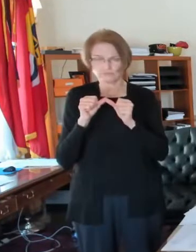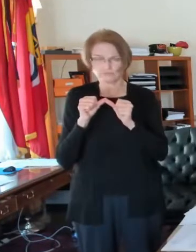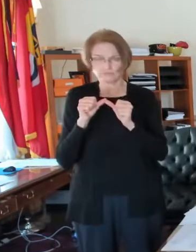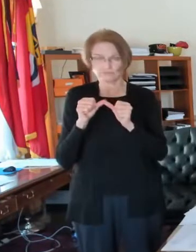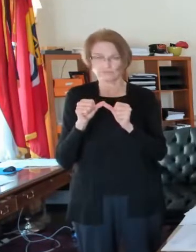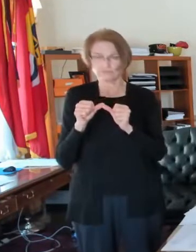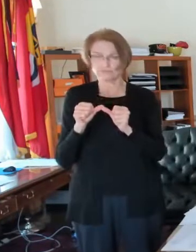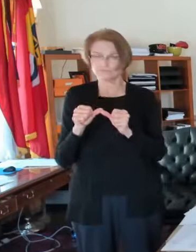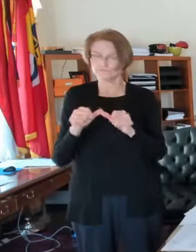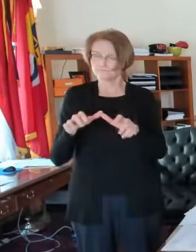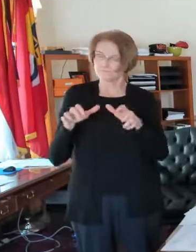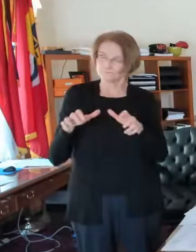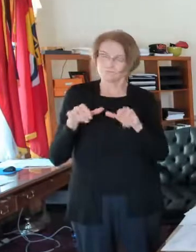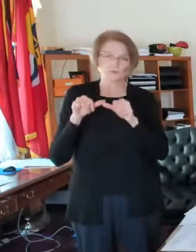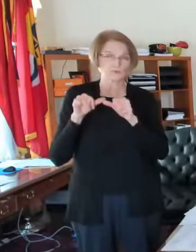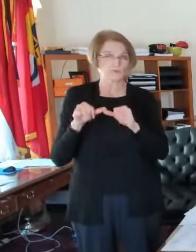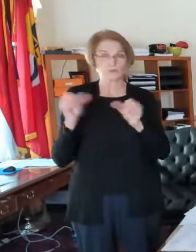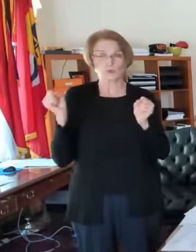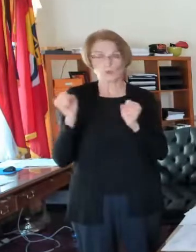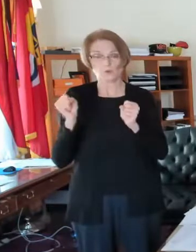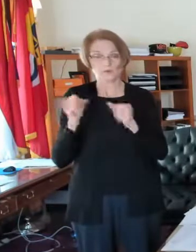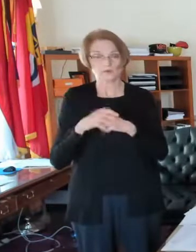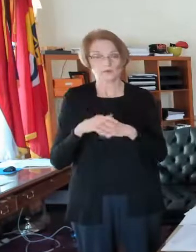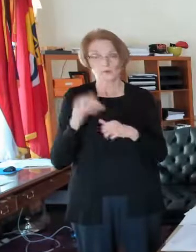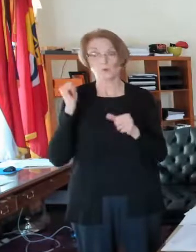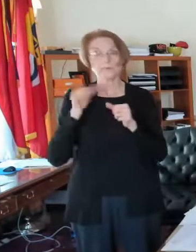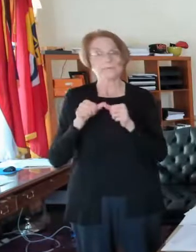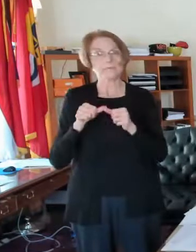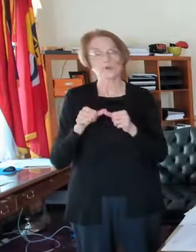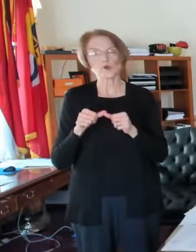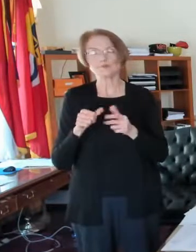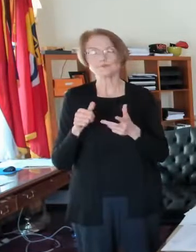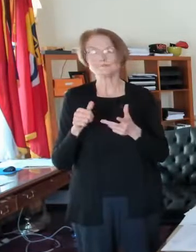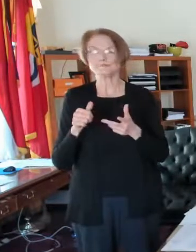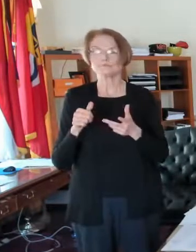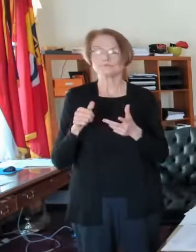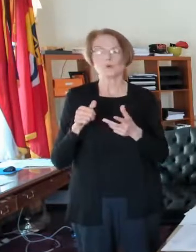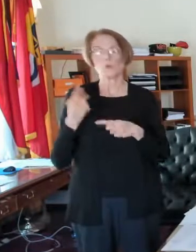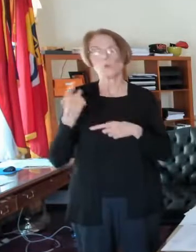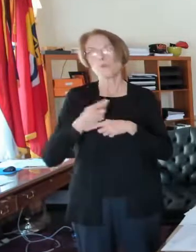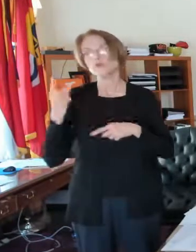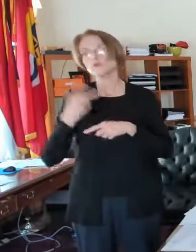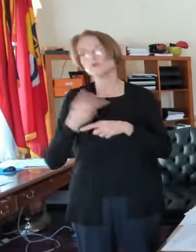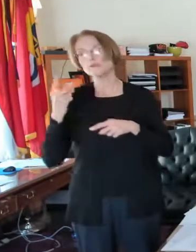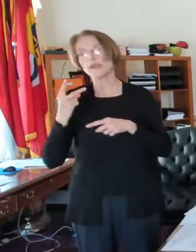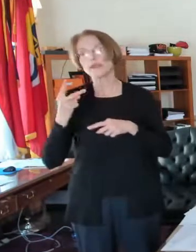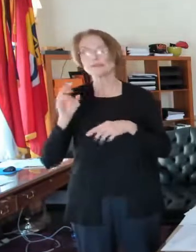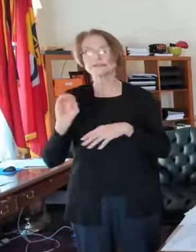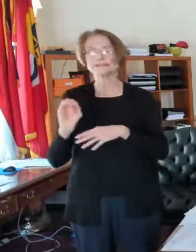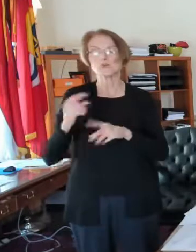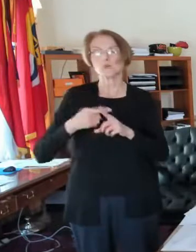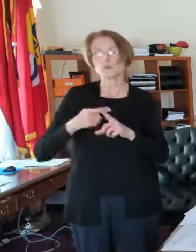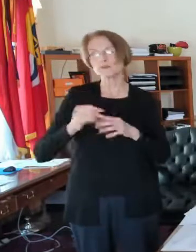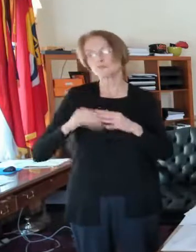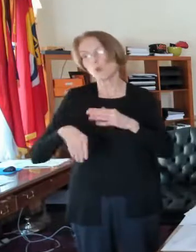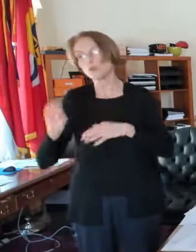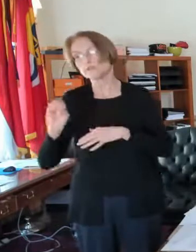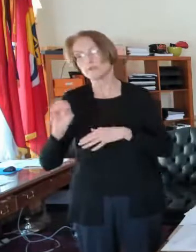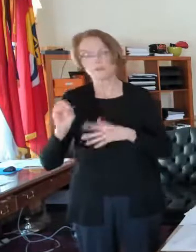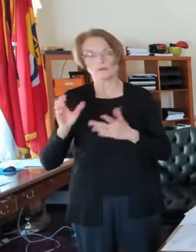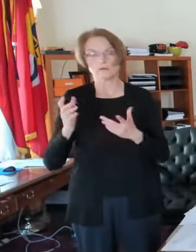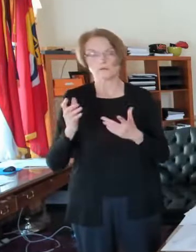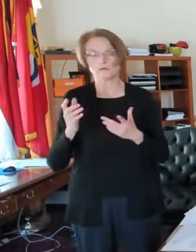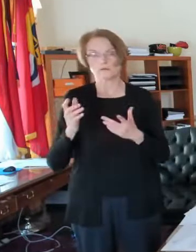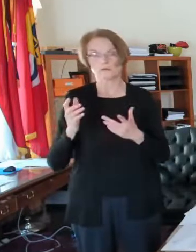really frigid cold snap. We all remember having, a couple of days when it was 0 or below 0. But